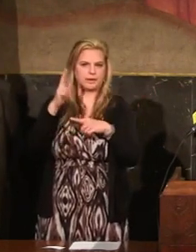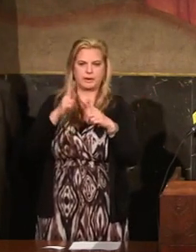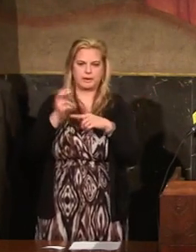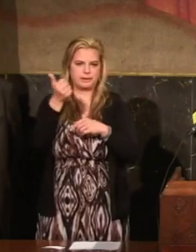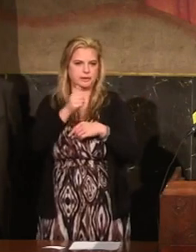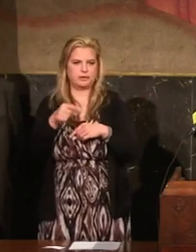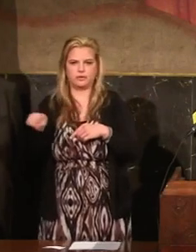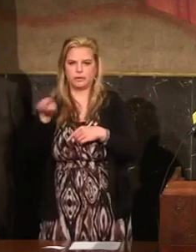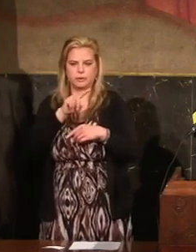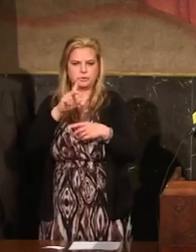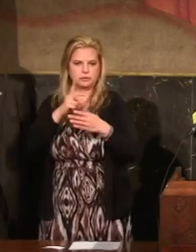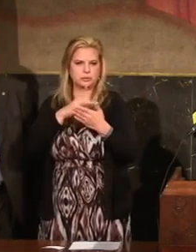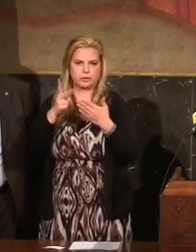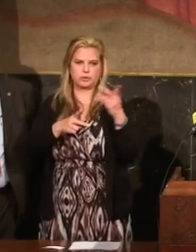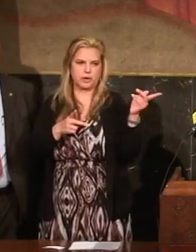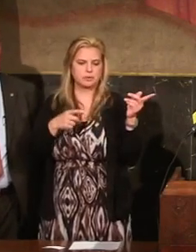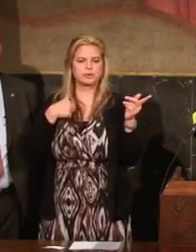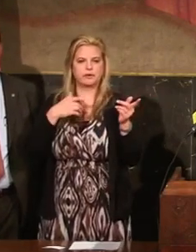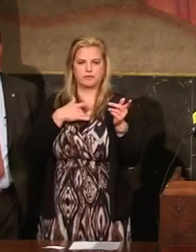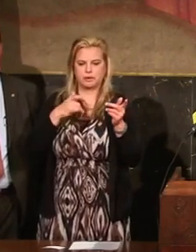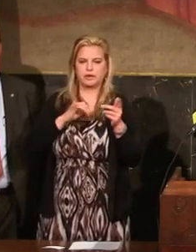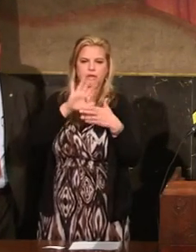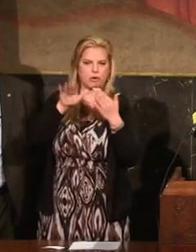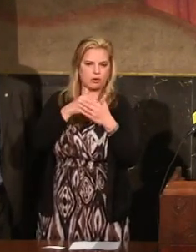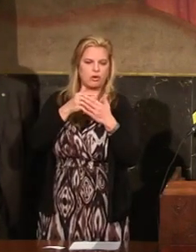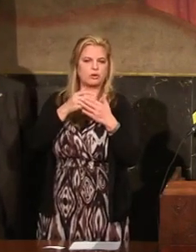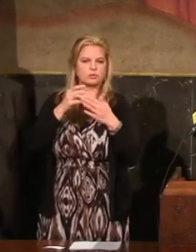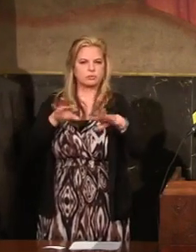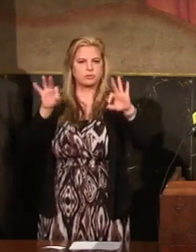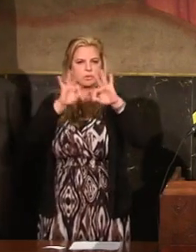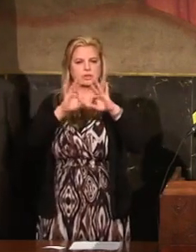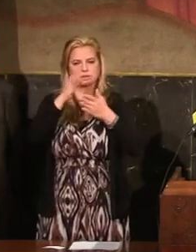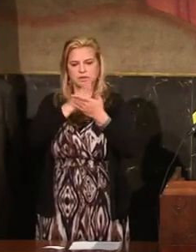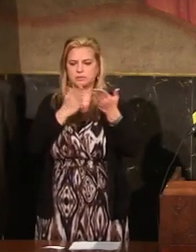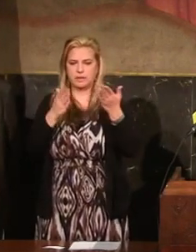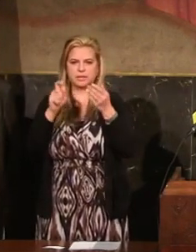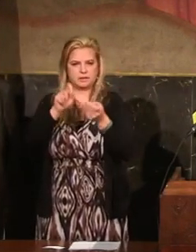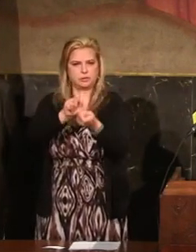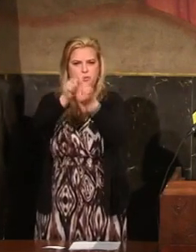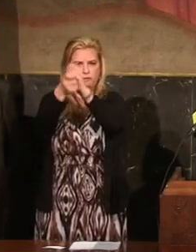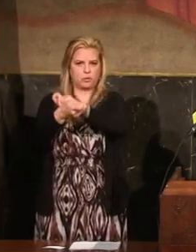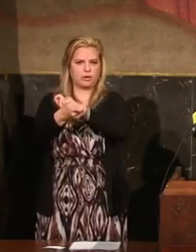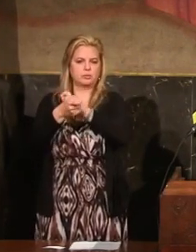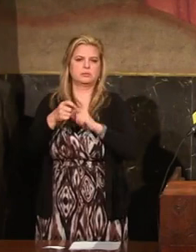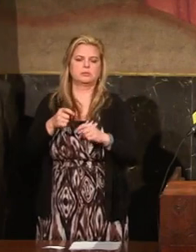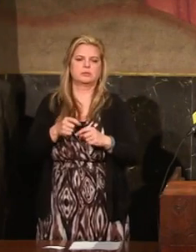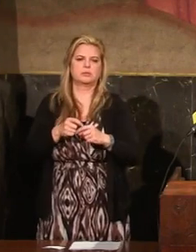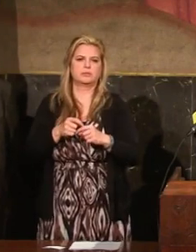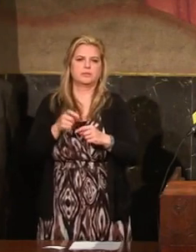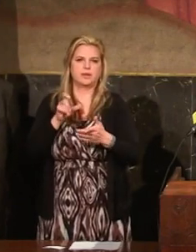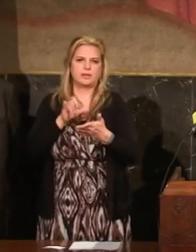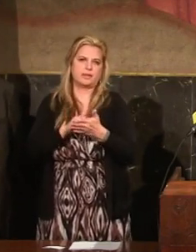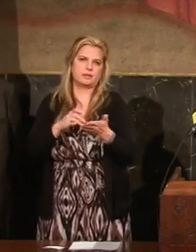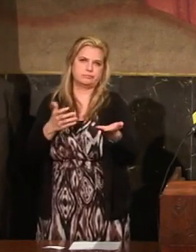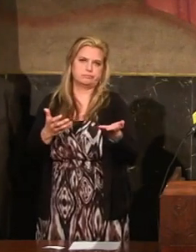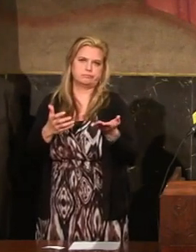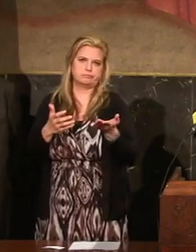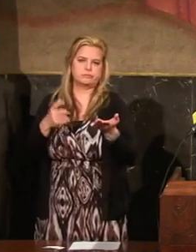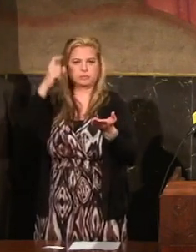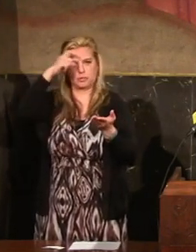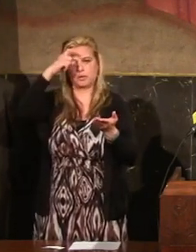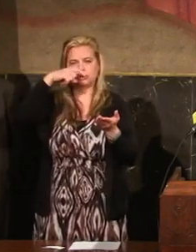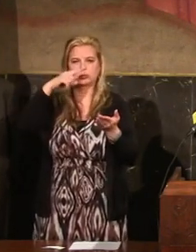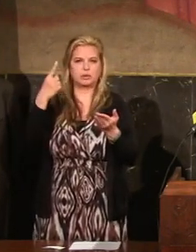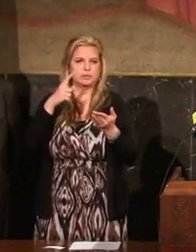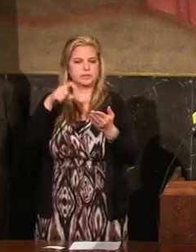We feel that all of these programs are important. Some of them may need reform, and that's prudent, and we